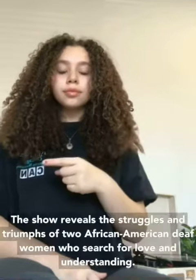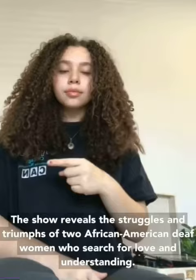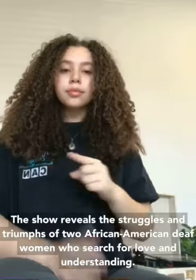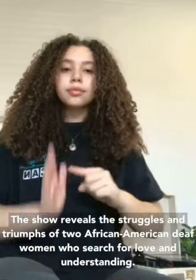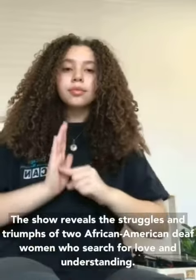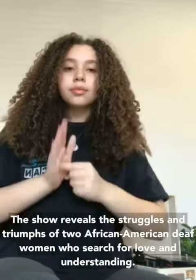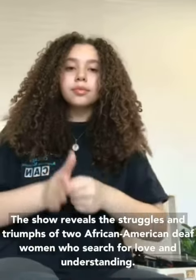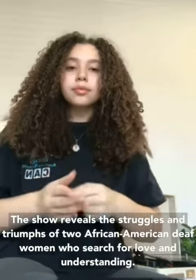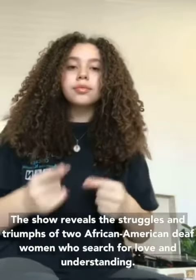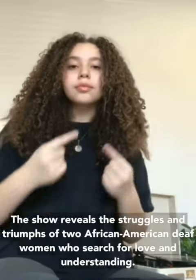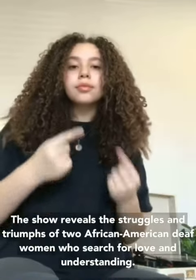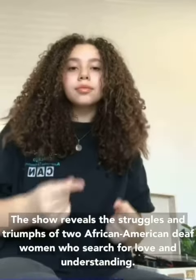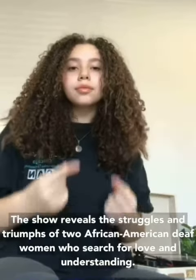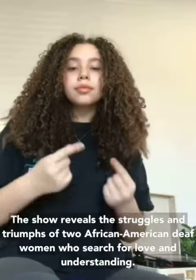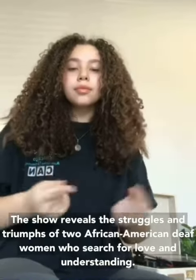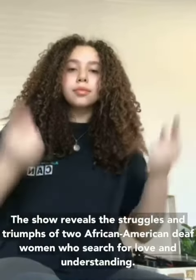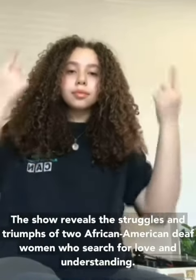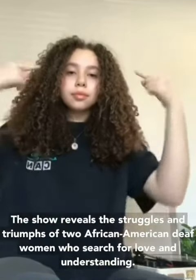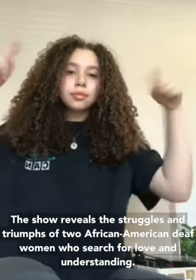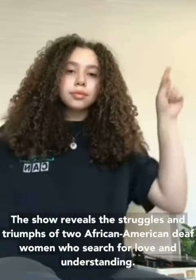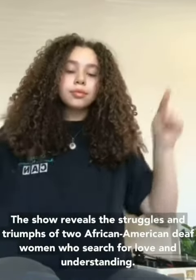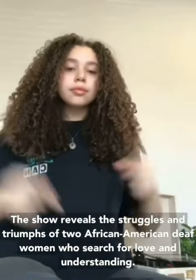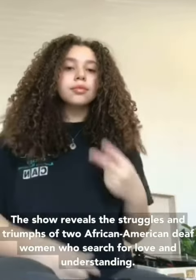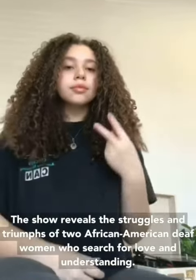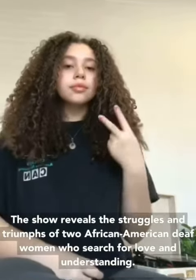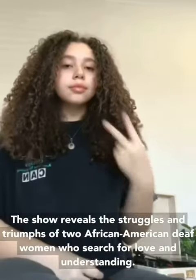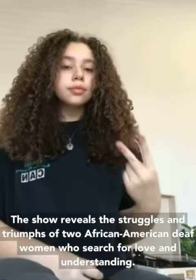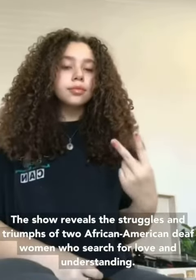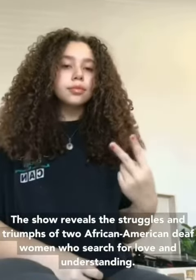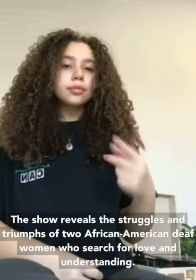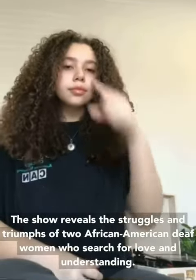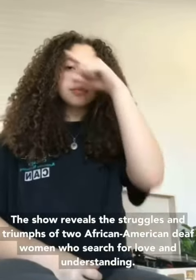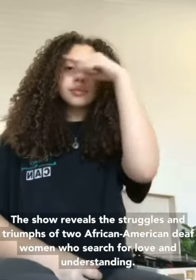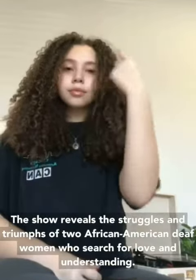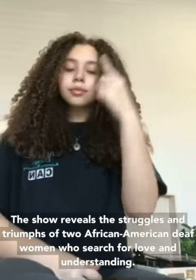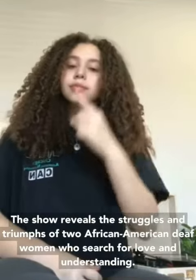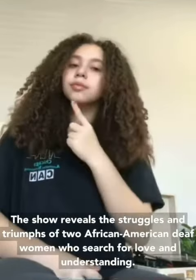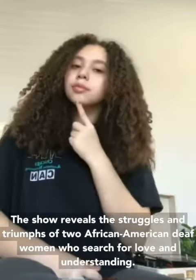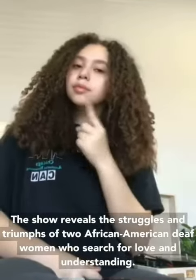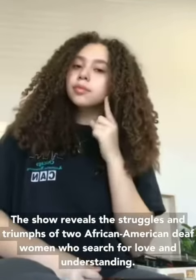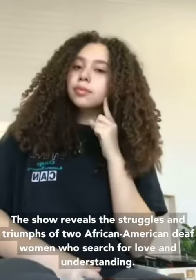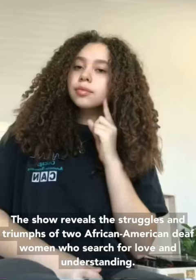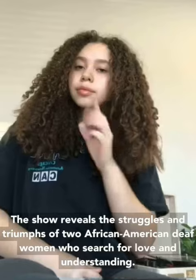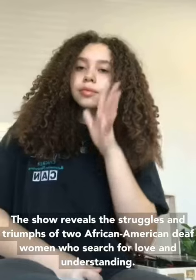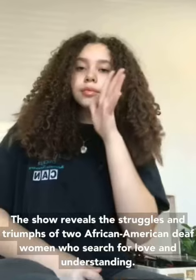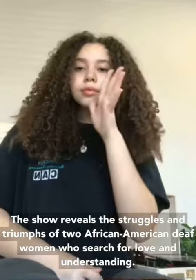The show reveals the struggles and triumphs of two African American Deaf women who search for love and acceptance.